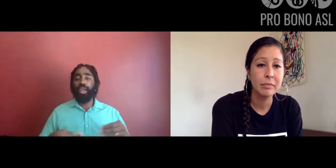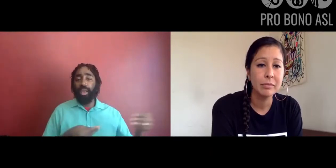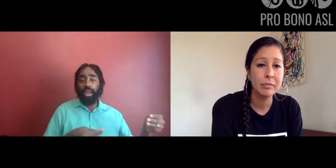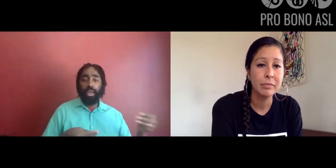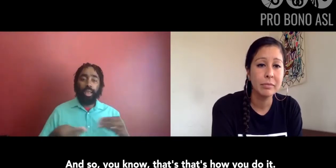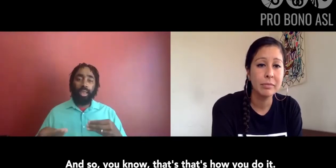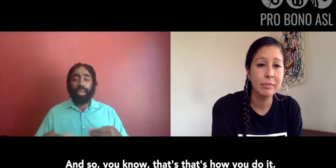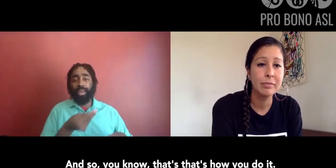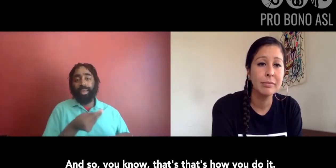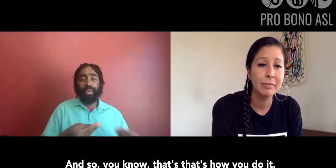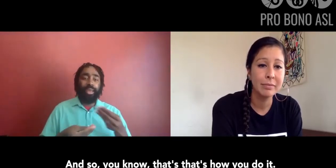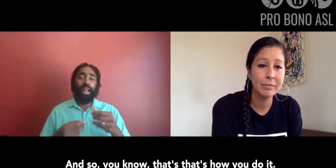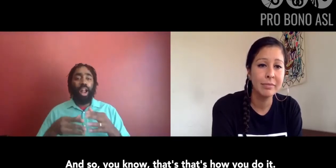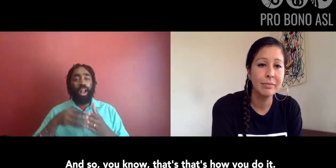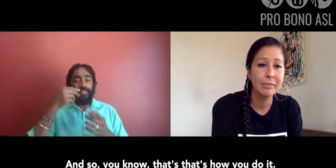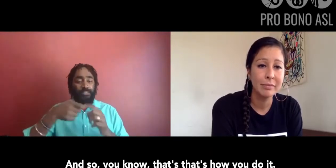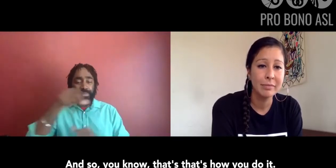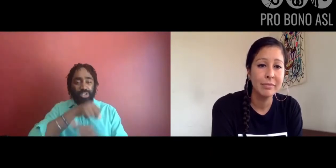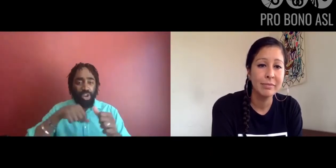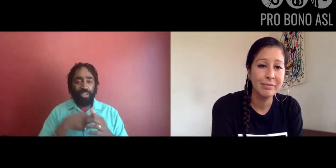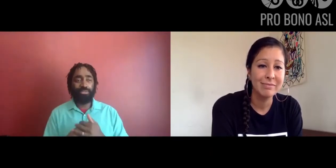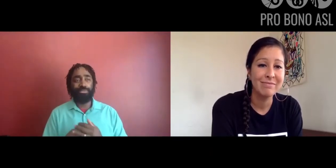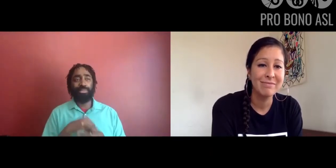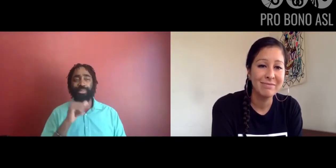table. And so, that's how you do it.